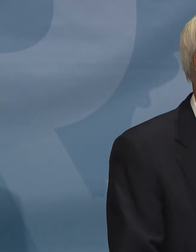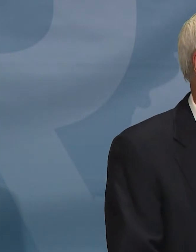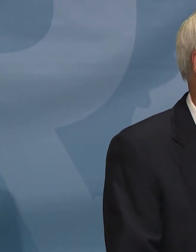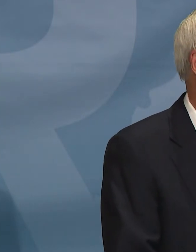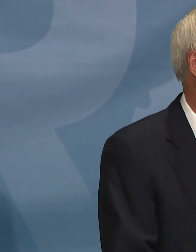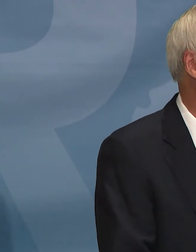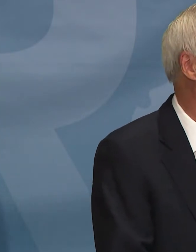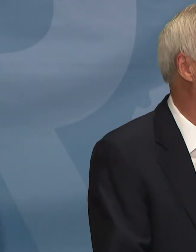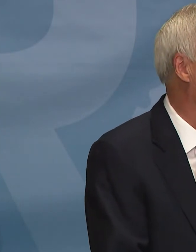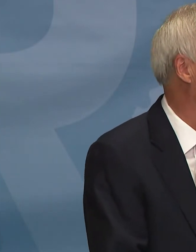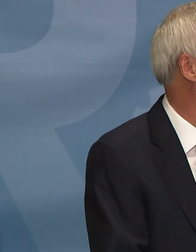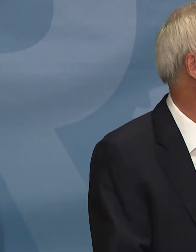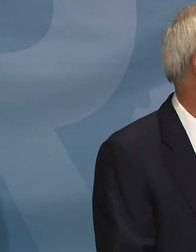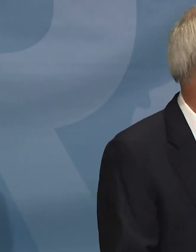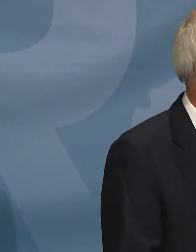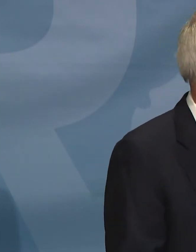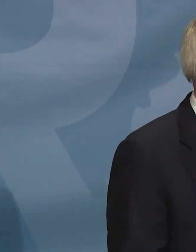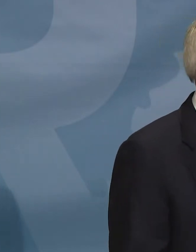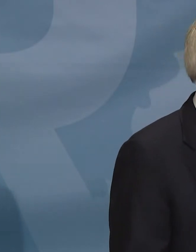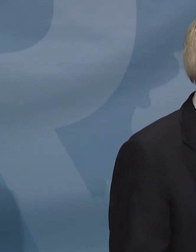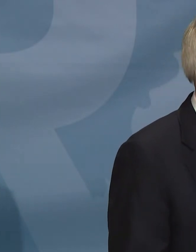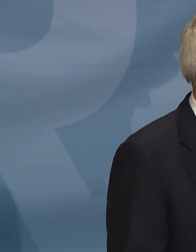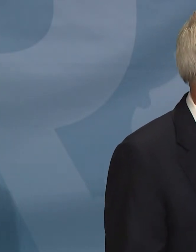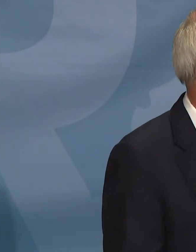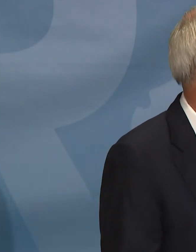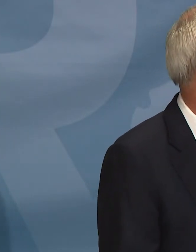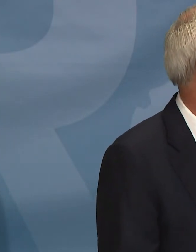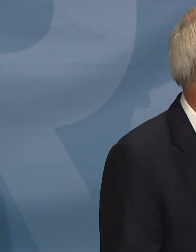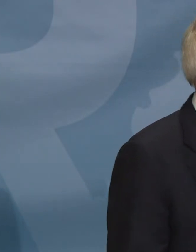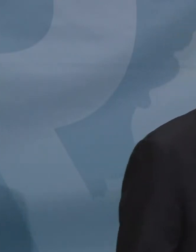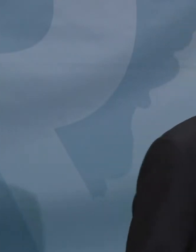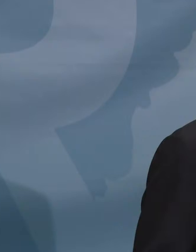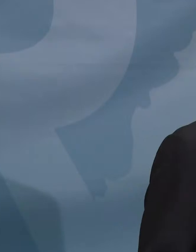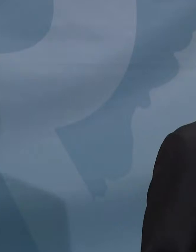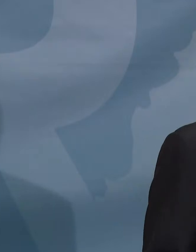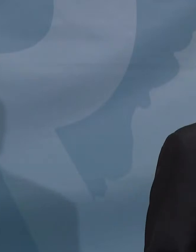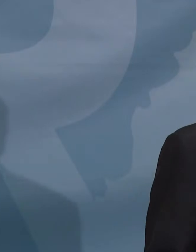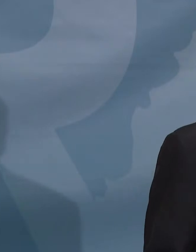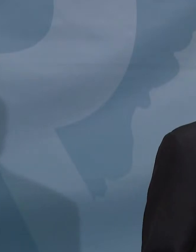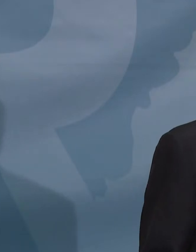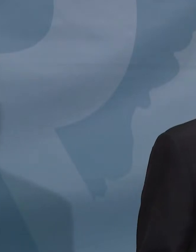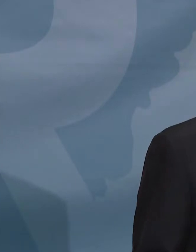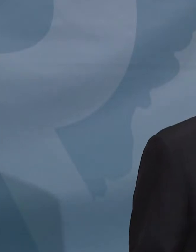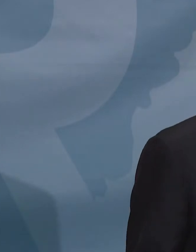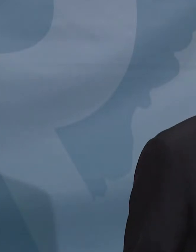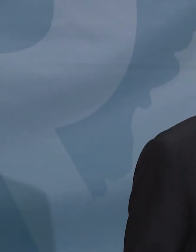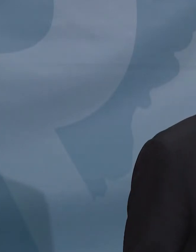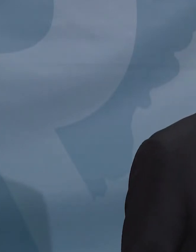had a downward trend in cases. But today you see we have